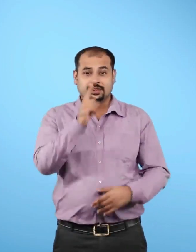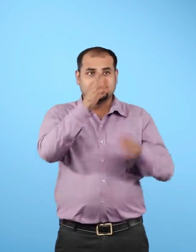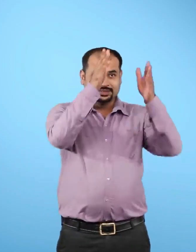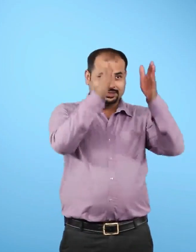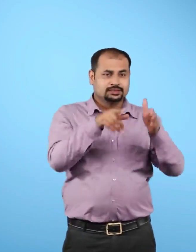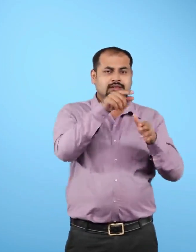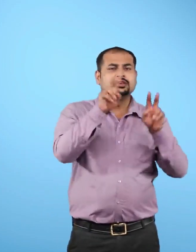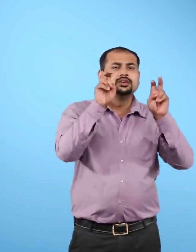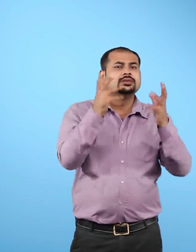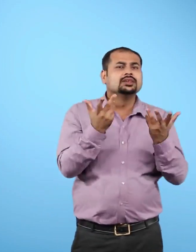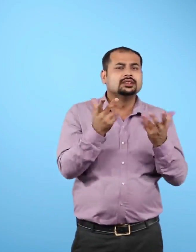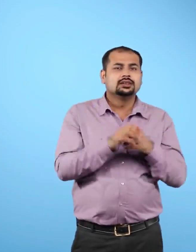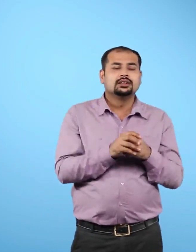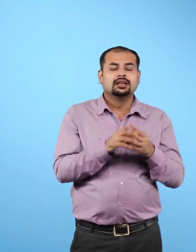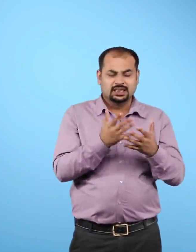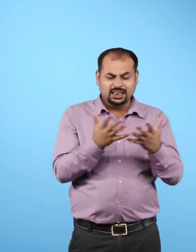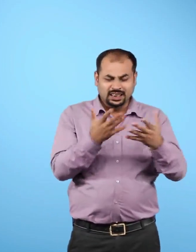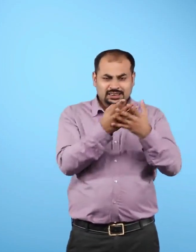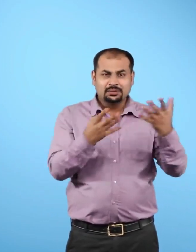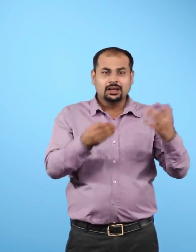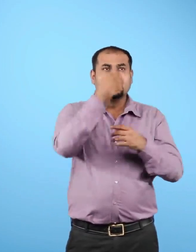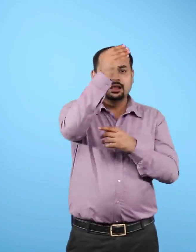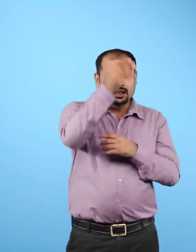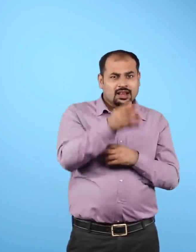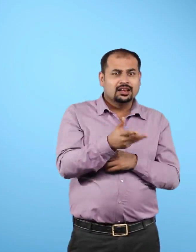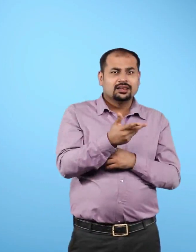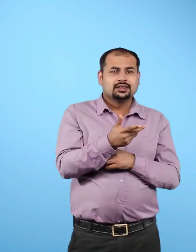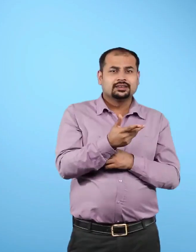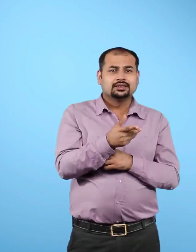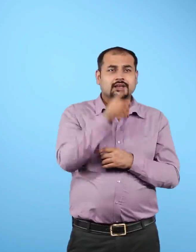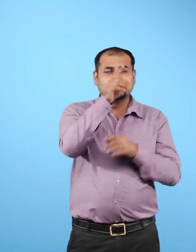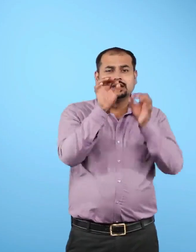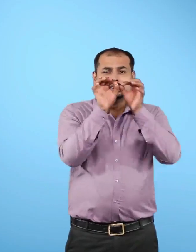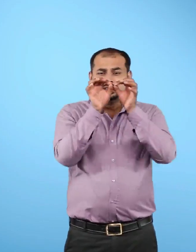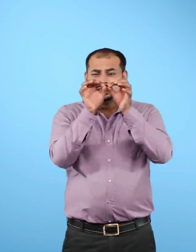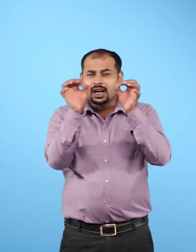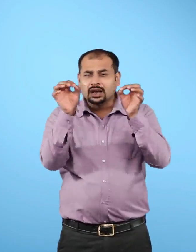Column 1 heading is Guess its length and draw.